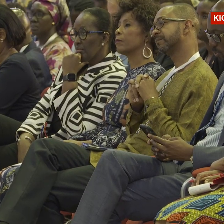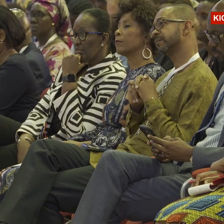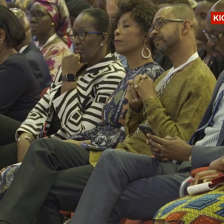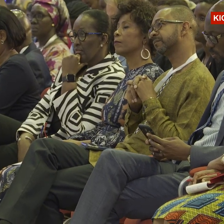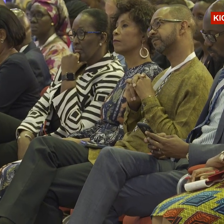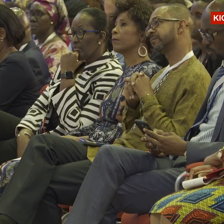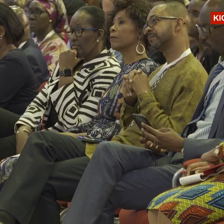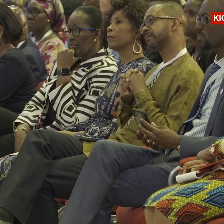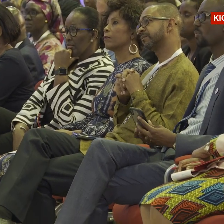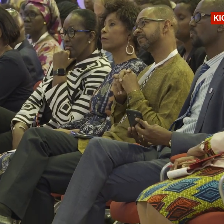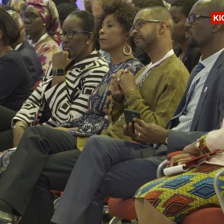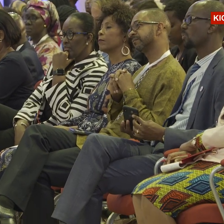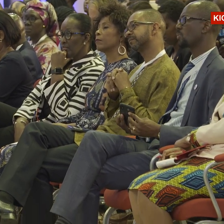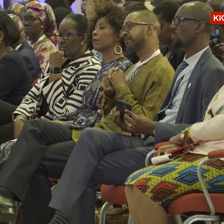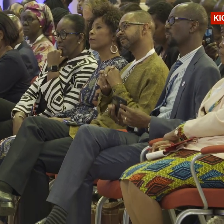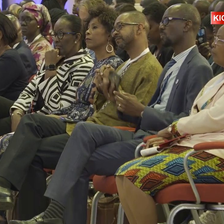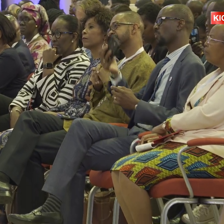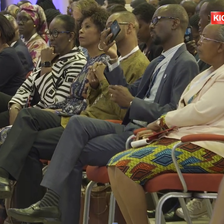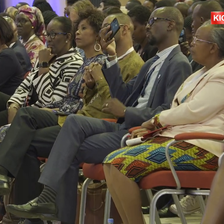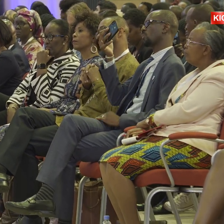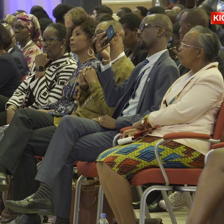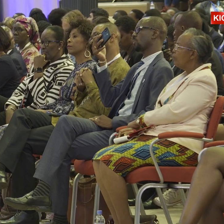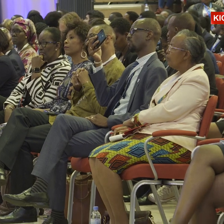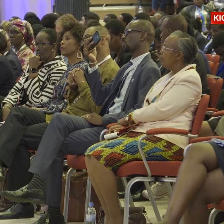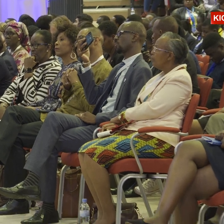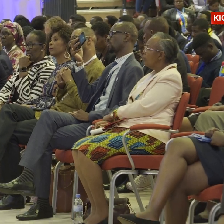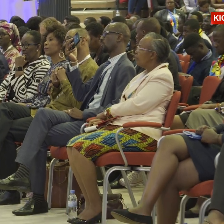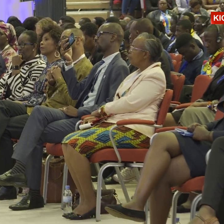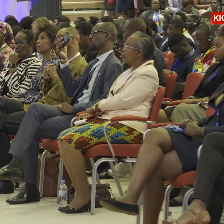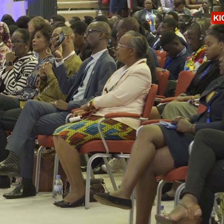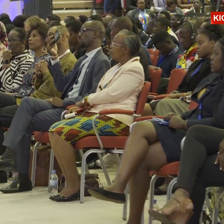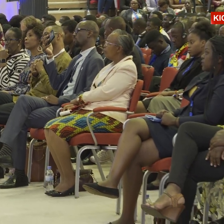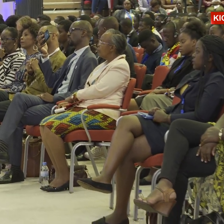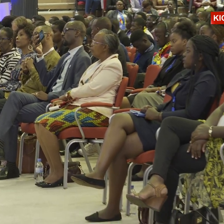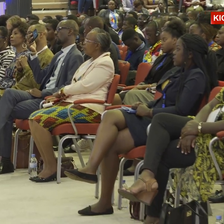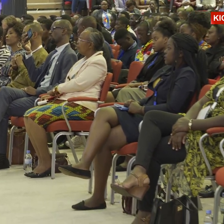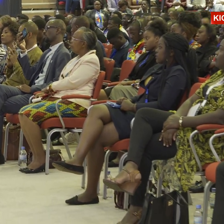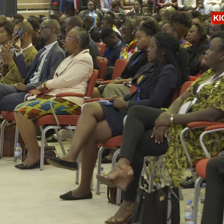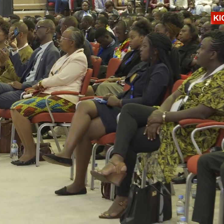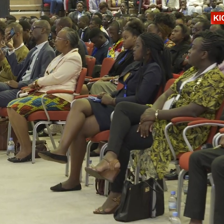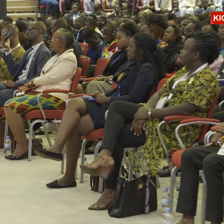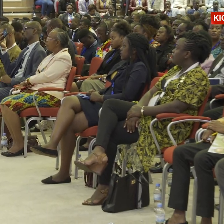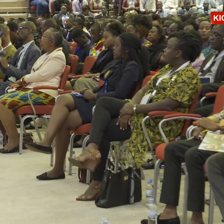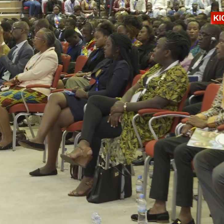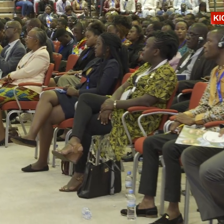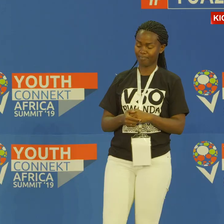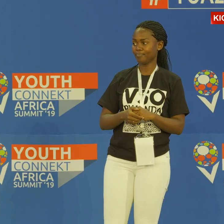have sign language interpreters. Our teachers didn't know sign language, so we just struggled to study so that